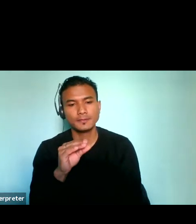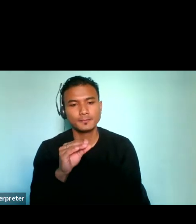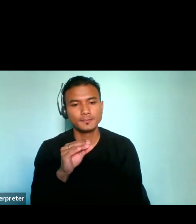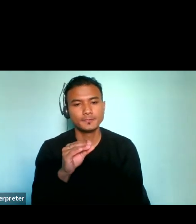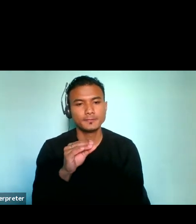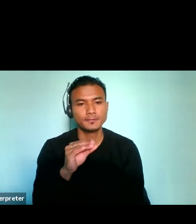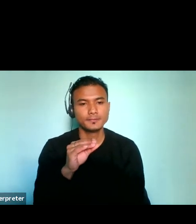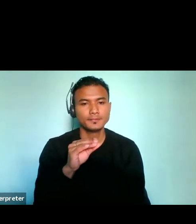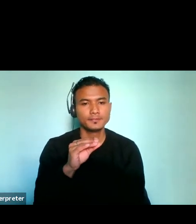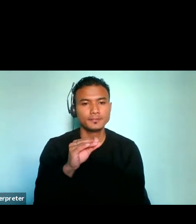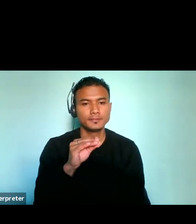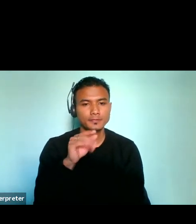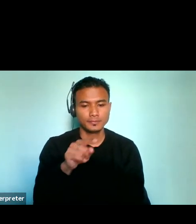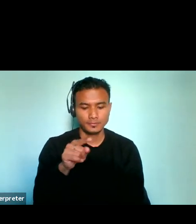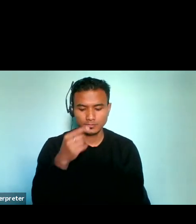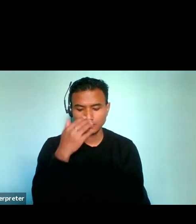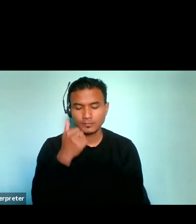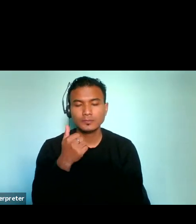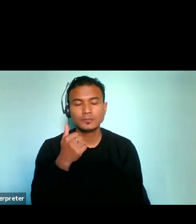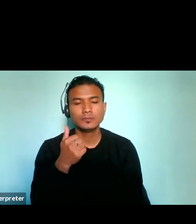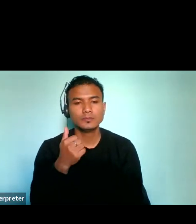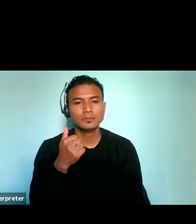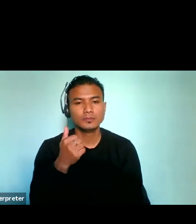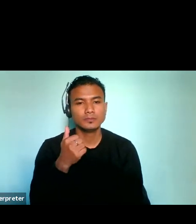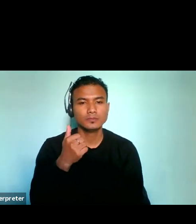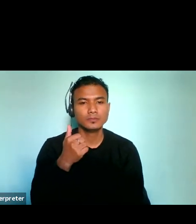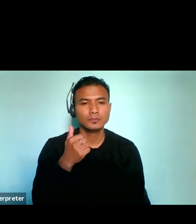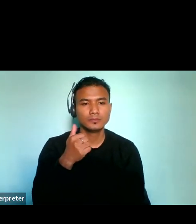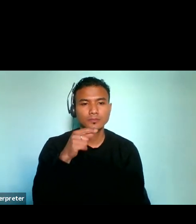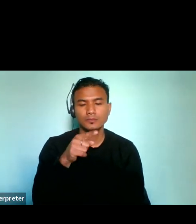grassroots movements, movements in general are actually